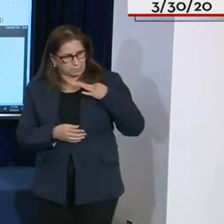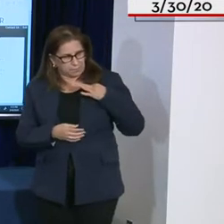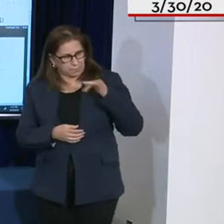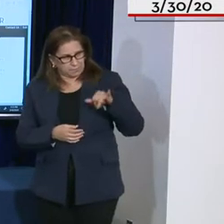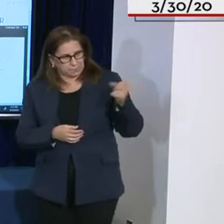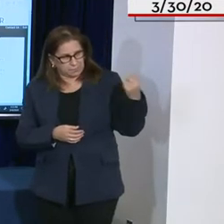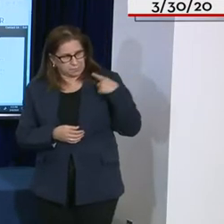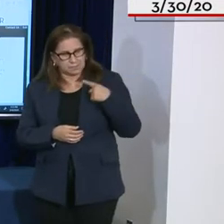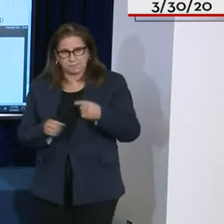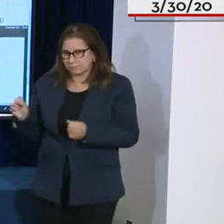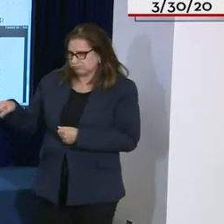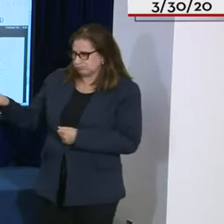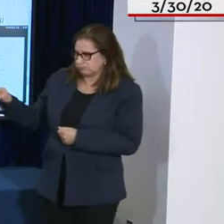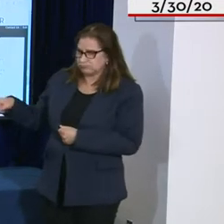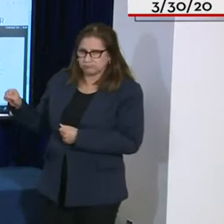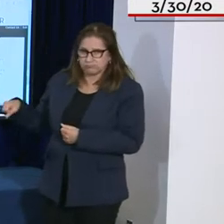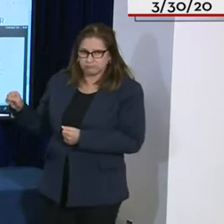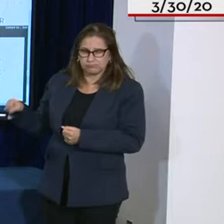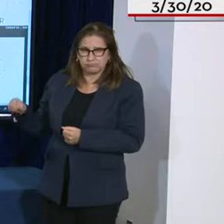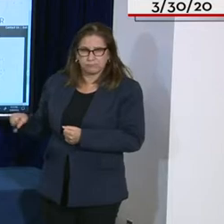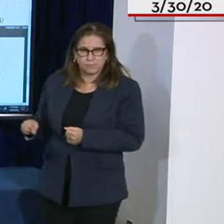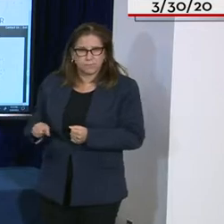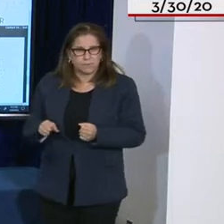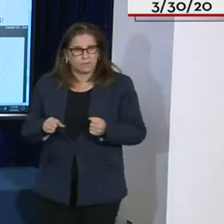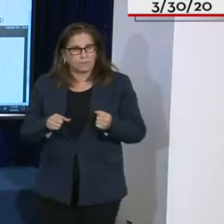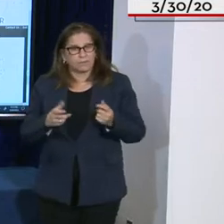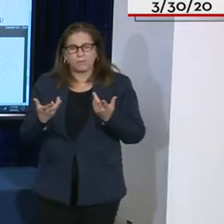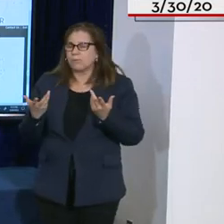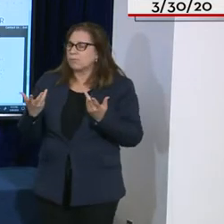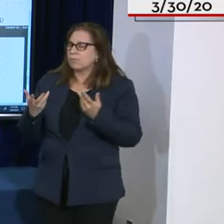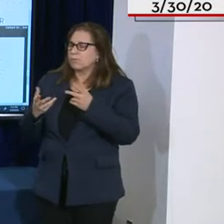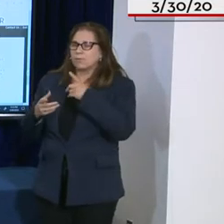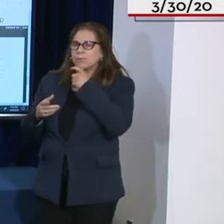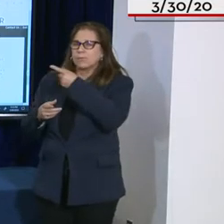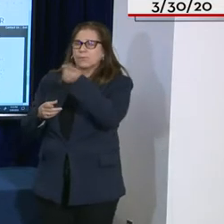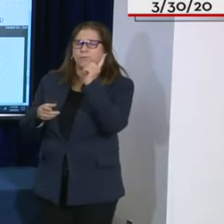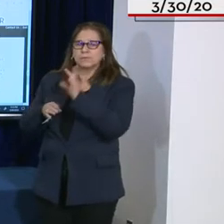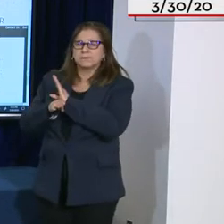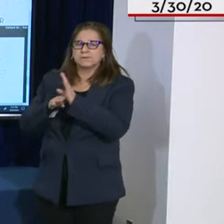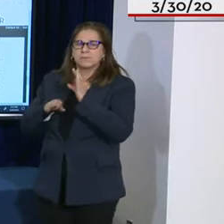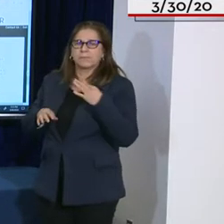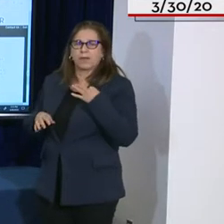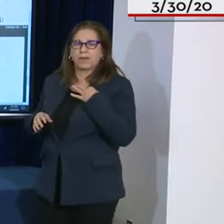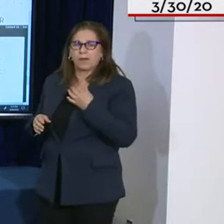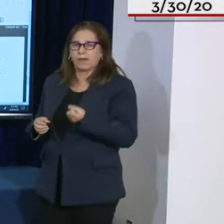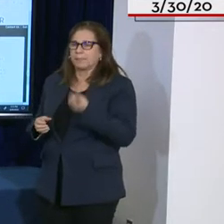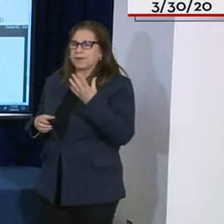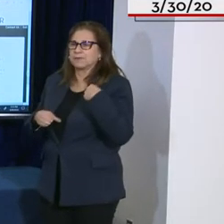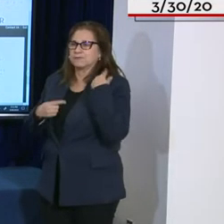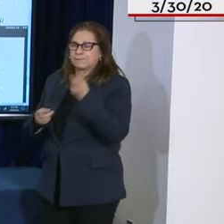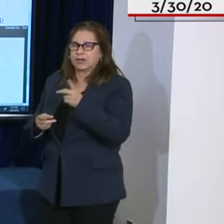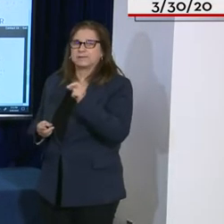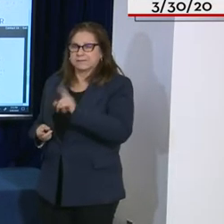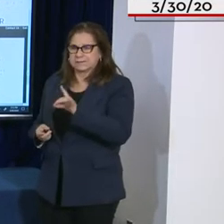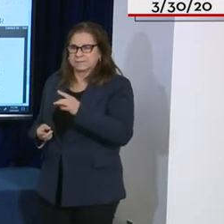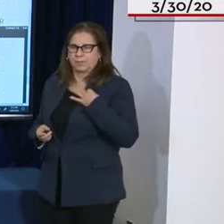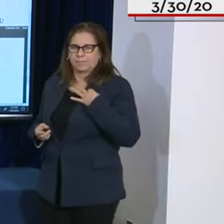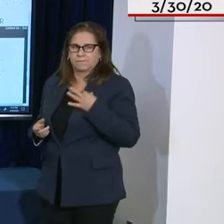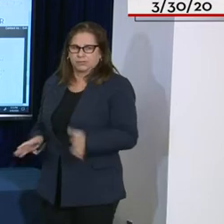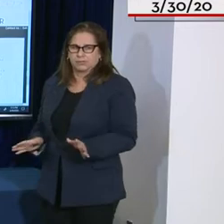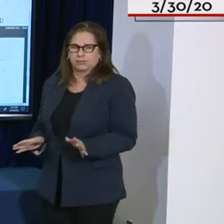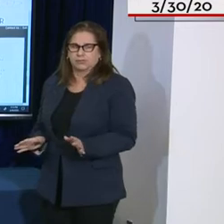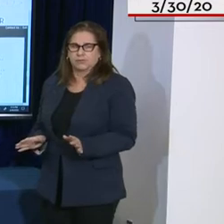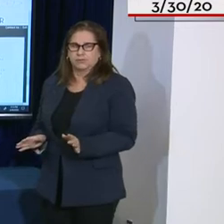Yes, ma'am. What types of businesses are applying, and then how many of them, if the administration can share that